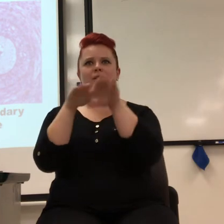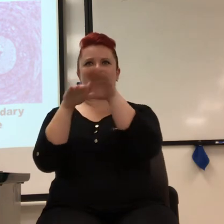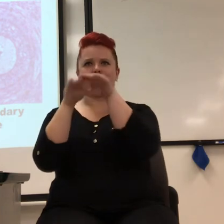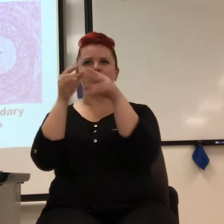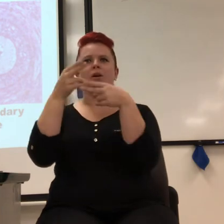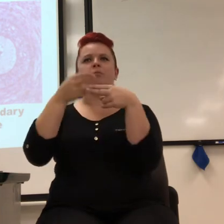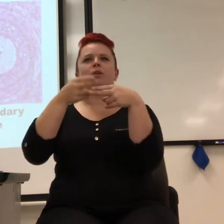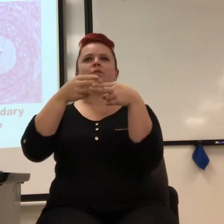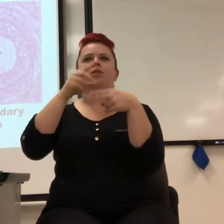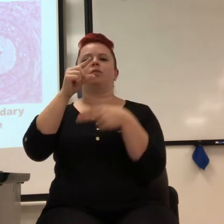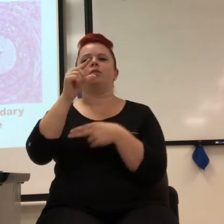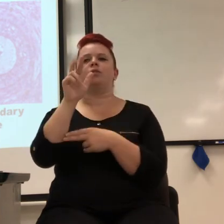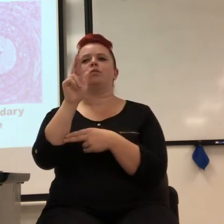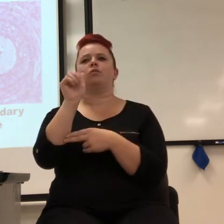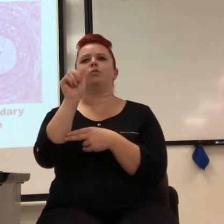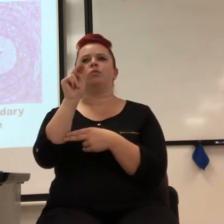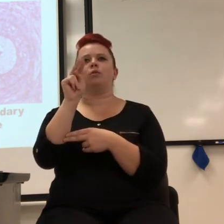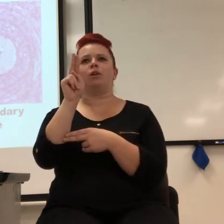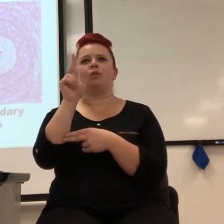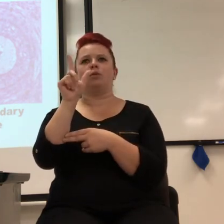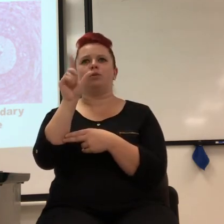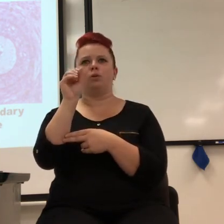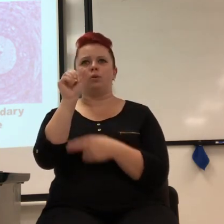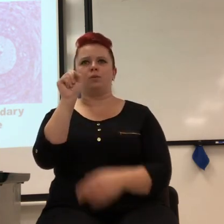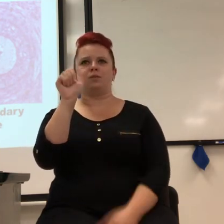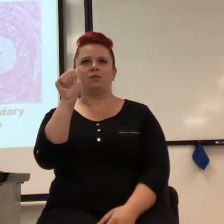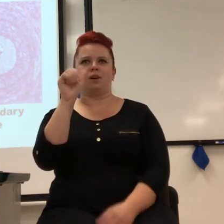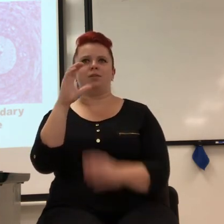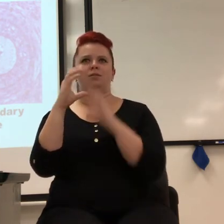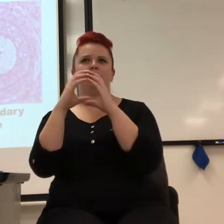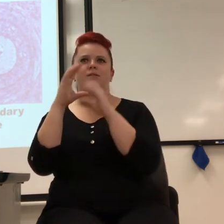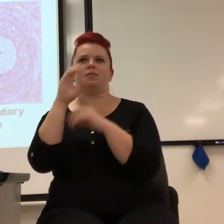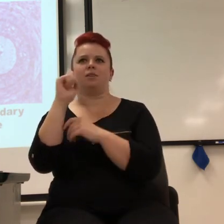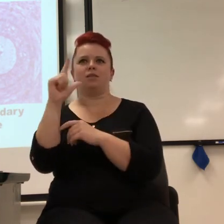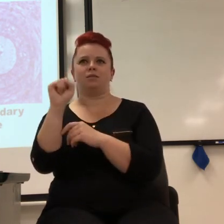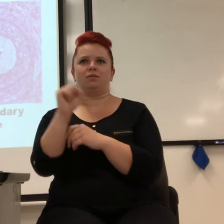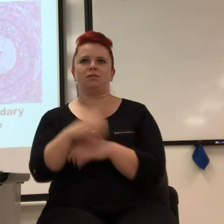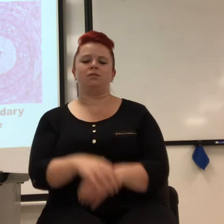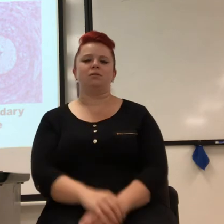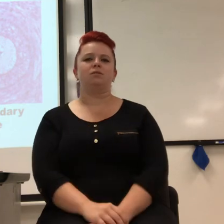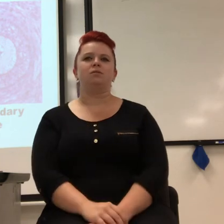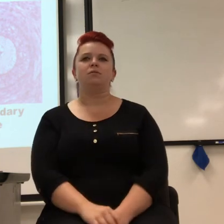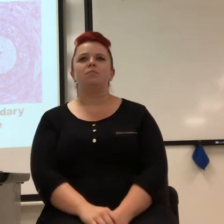that. Secondary follicles have many layers of granulosa cells.